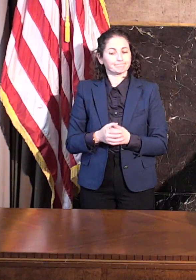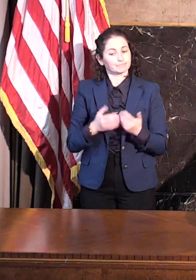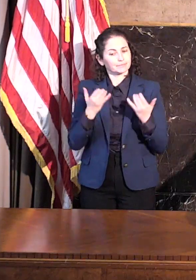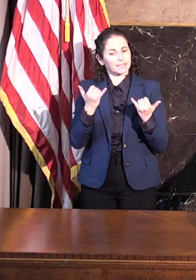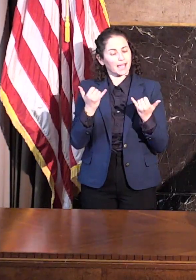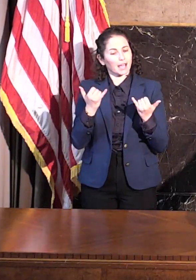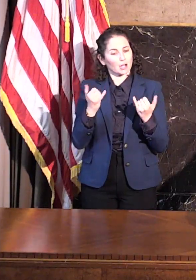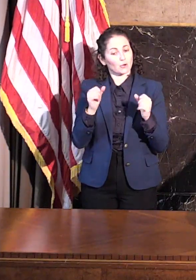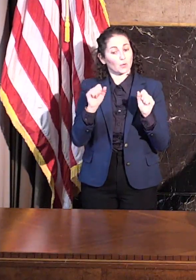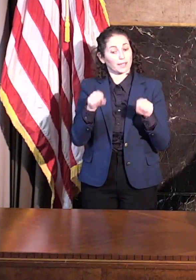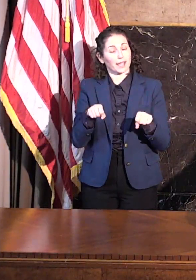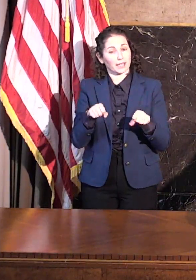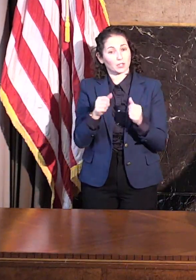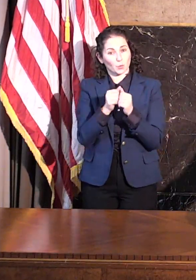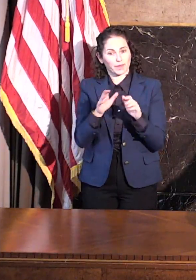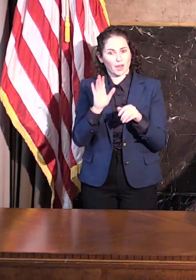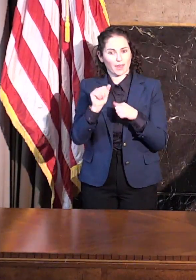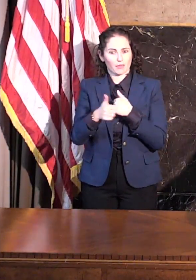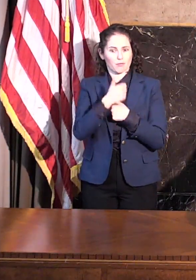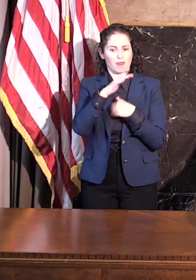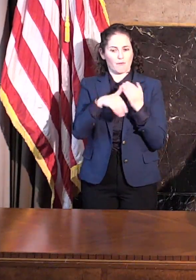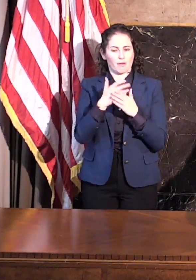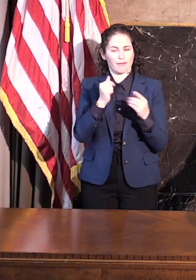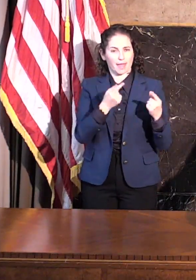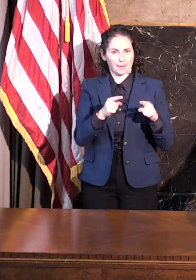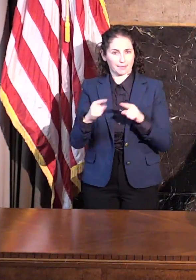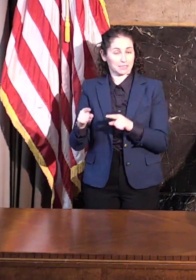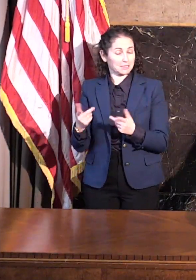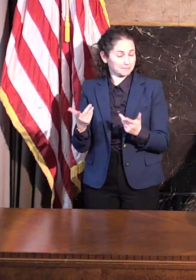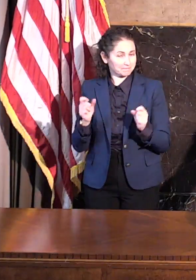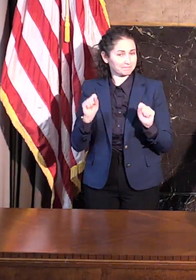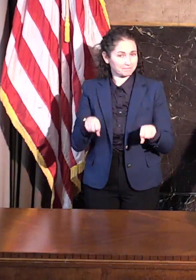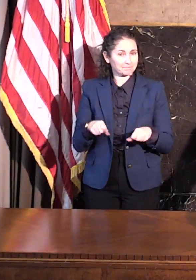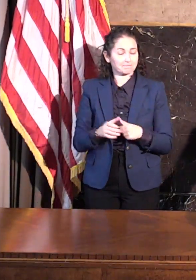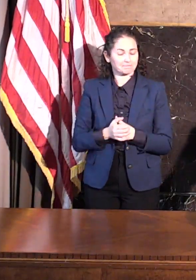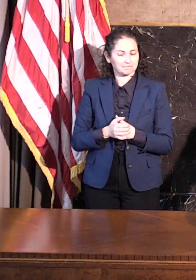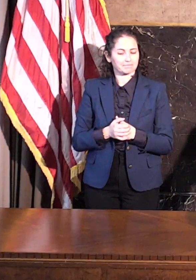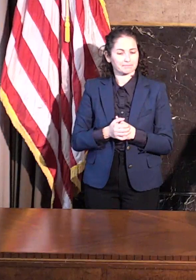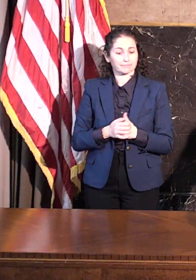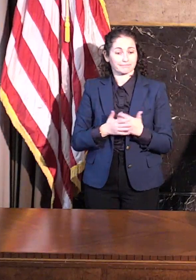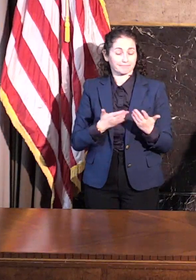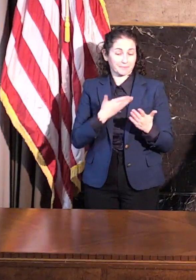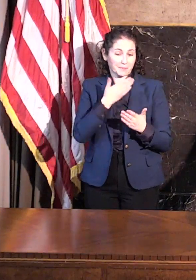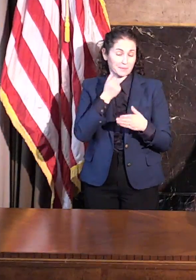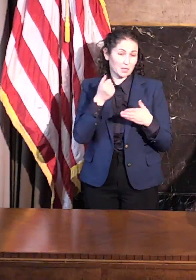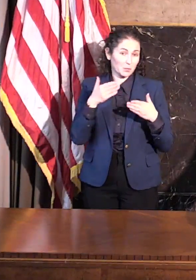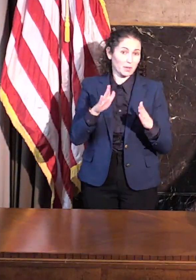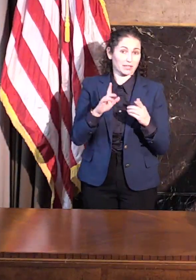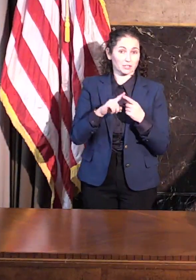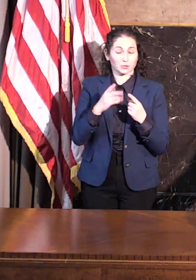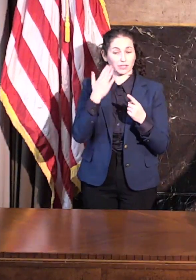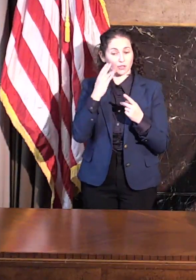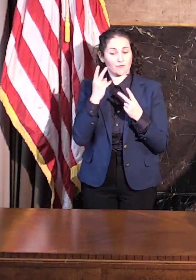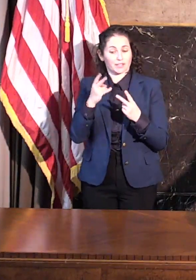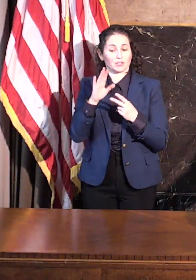we're going to be able to actually achieve that normalcy. So we continue to encourage people to do